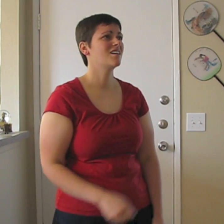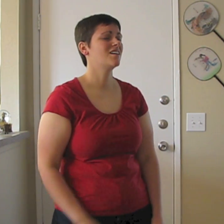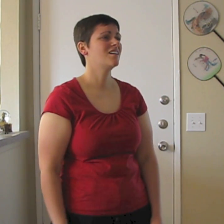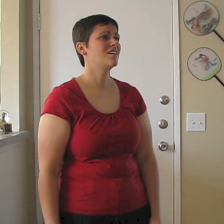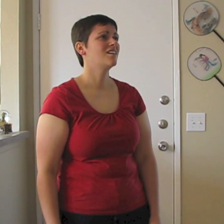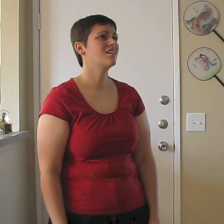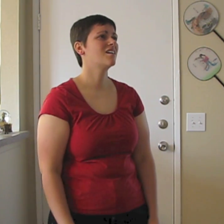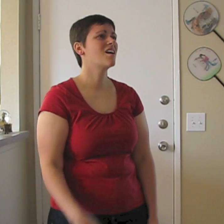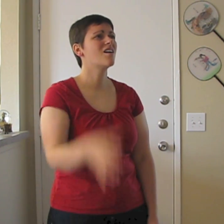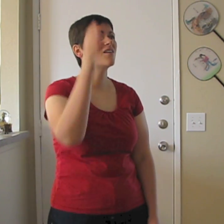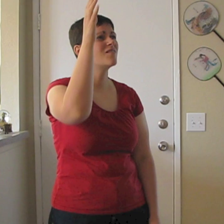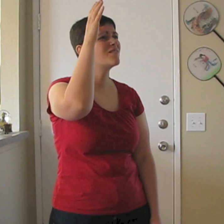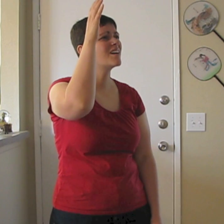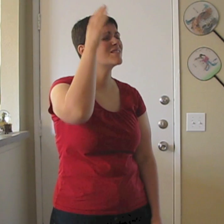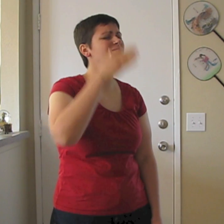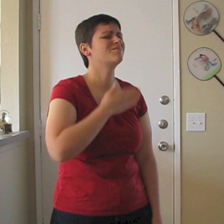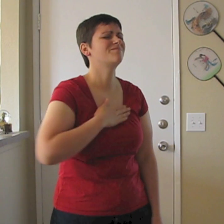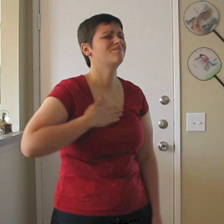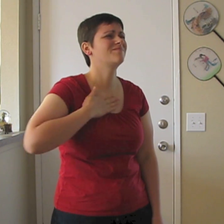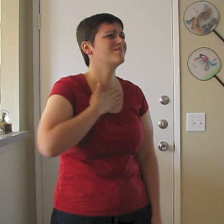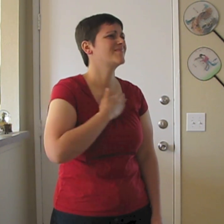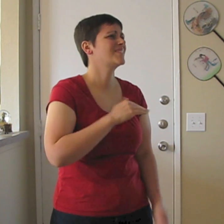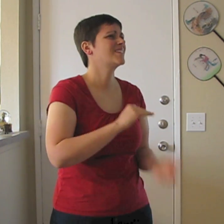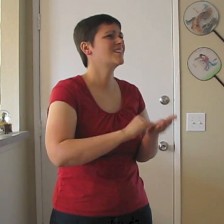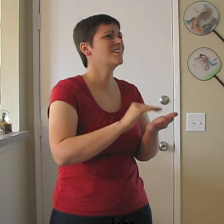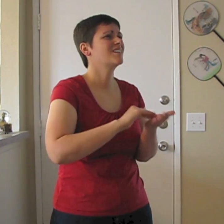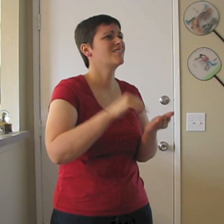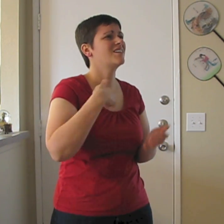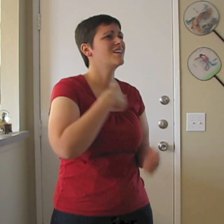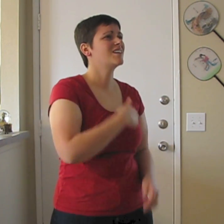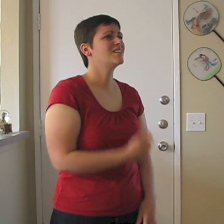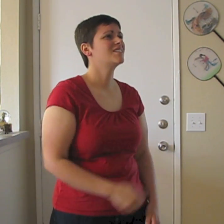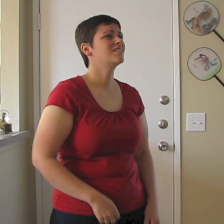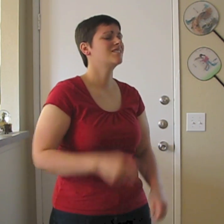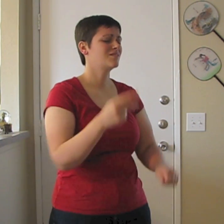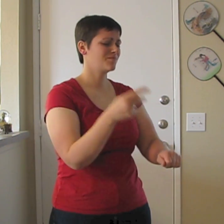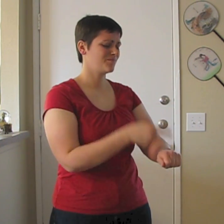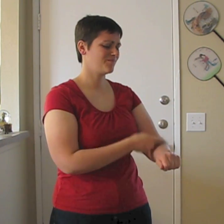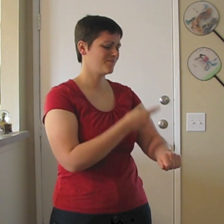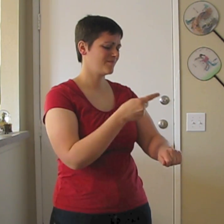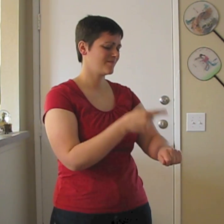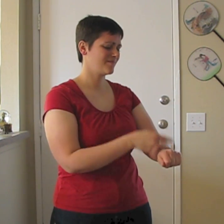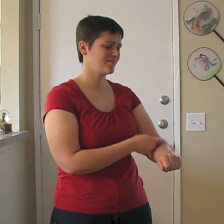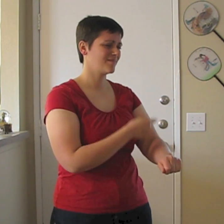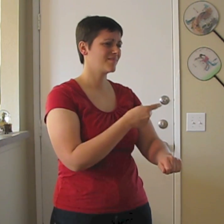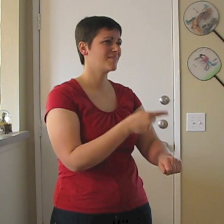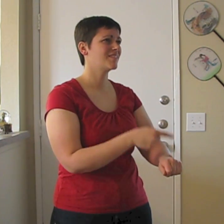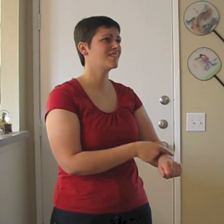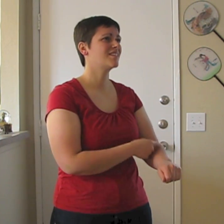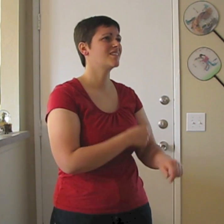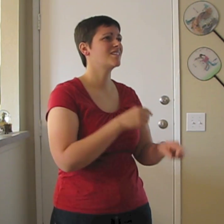oldest say, "Father, please forgive us. Our